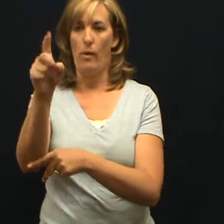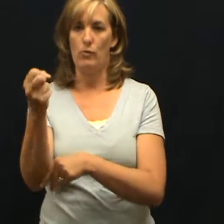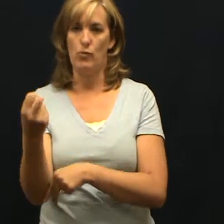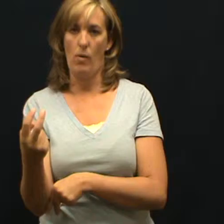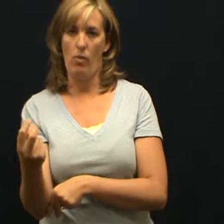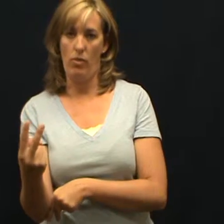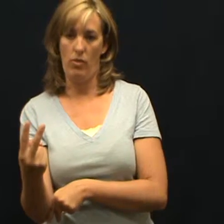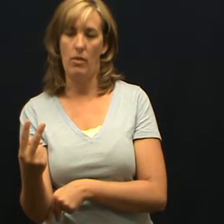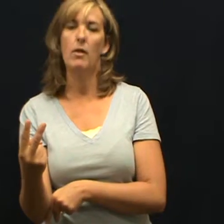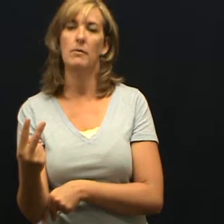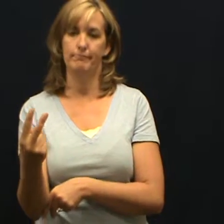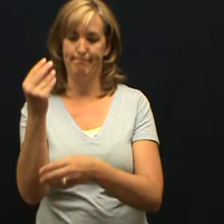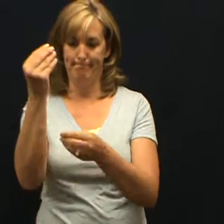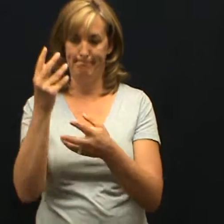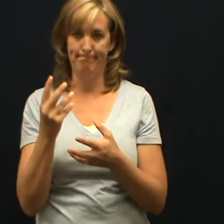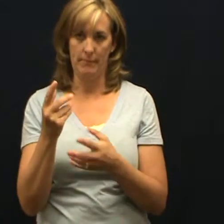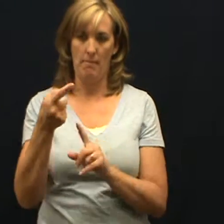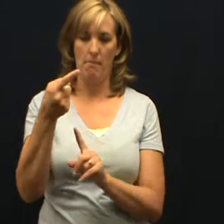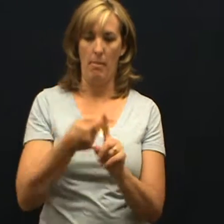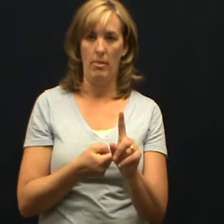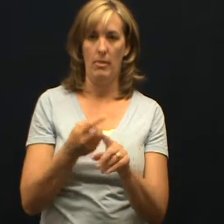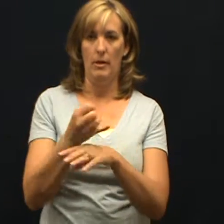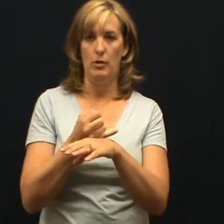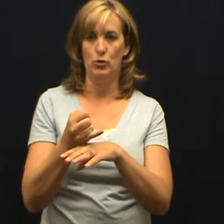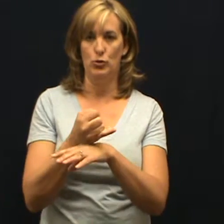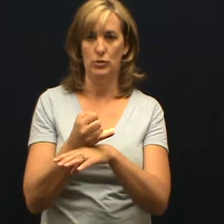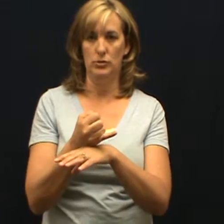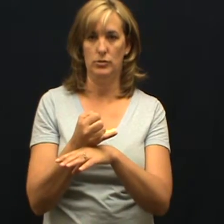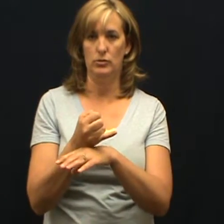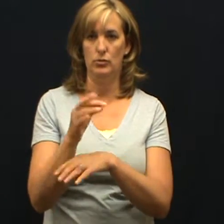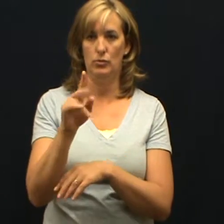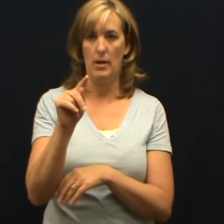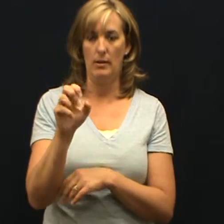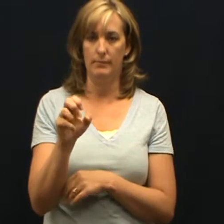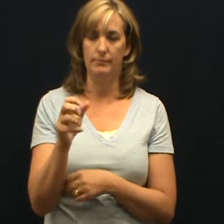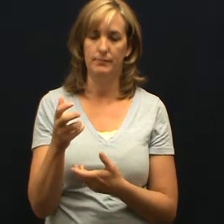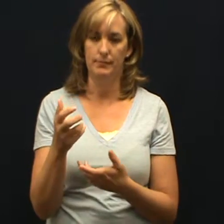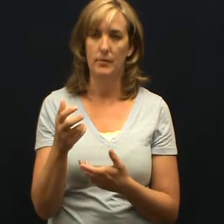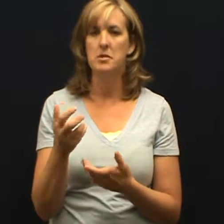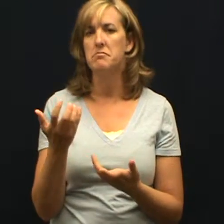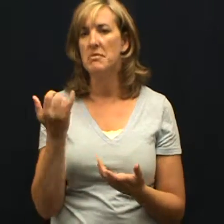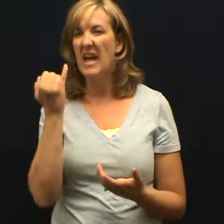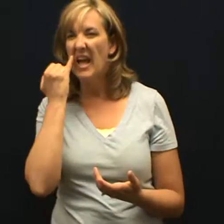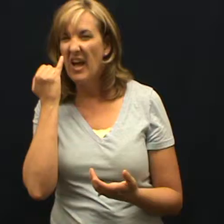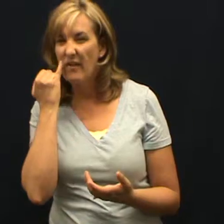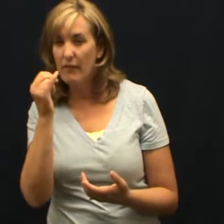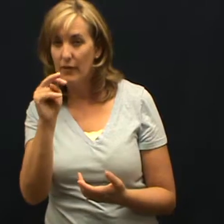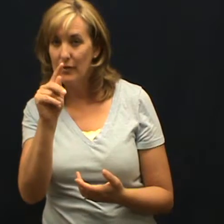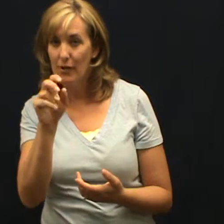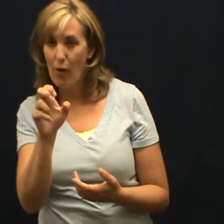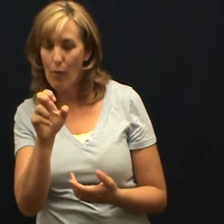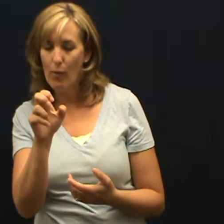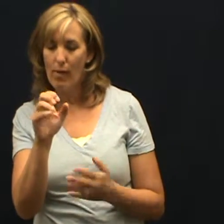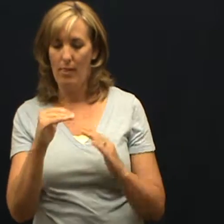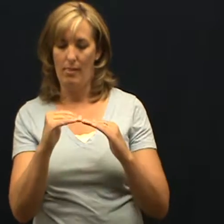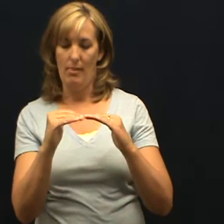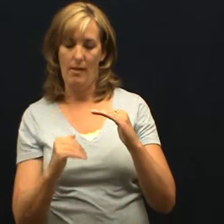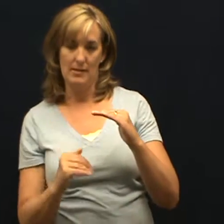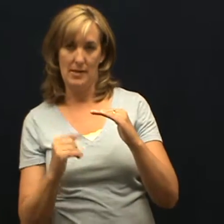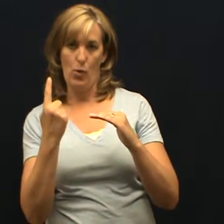and that would give us the monthly interest rate. Even if the note is less than a 1-year note, say it's a 100-day